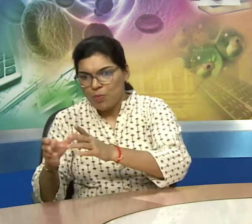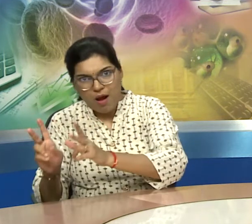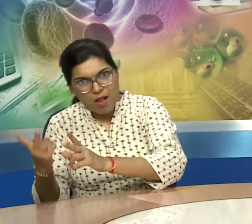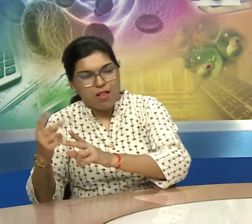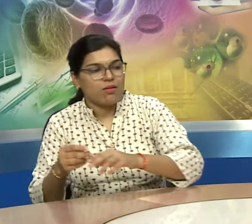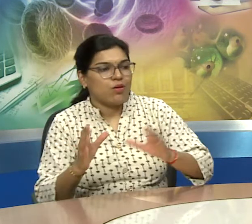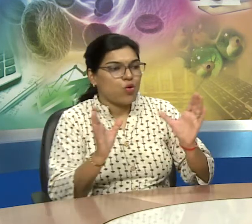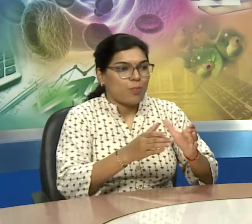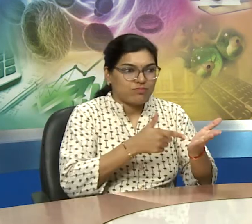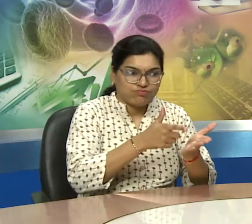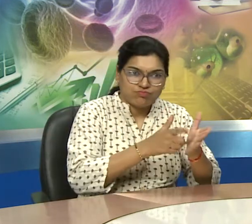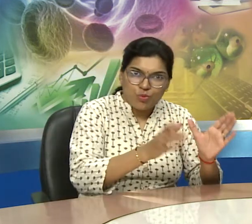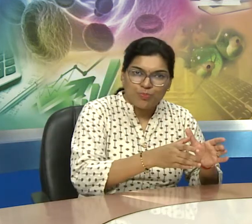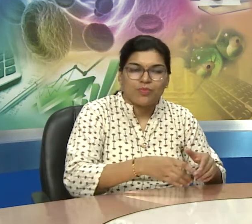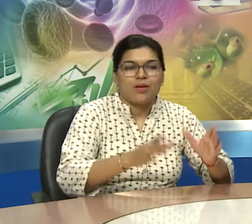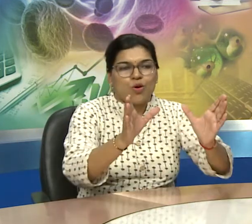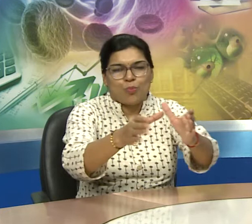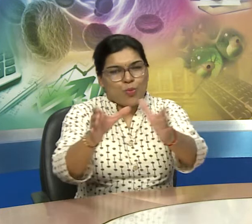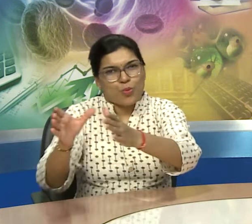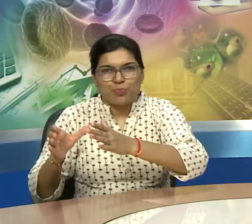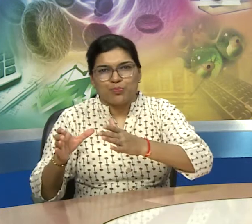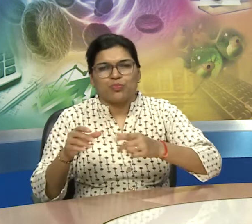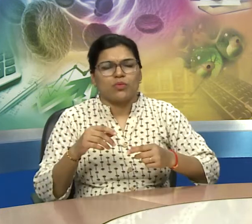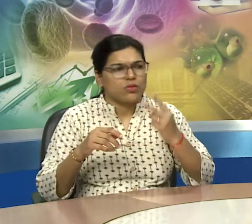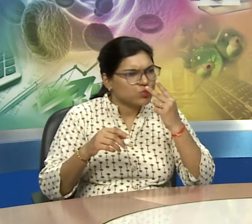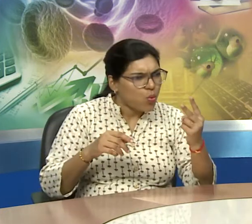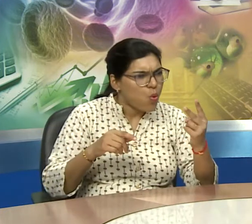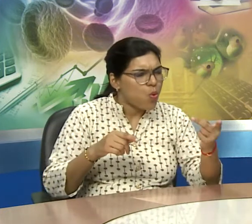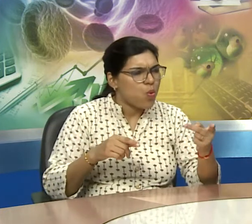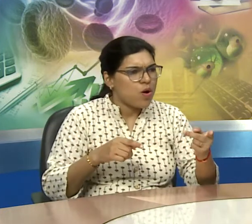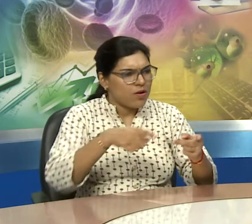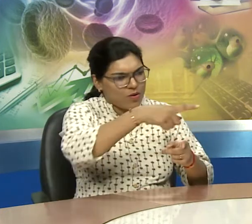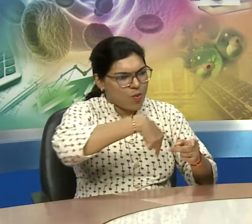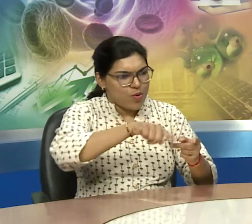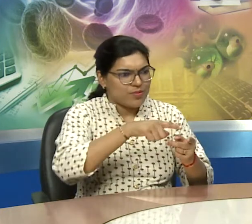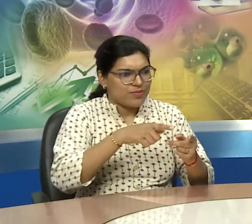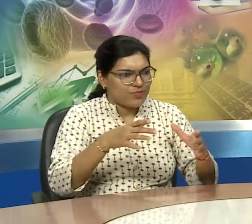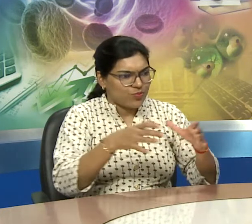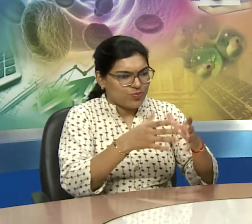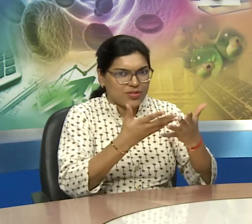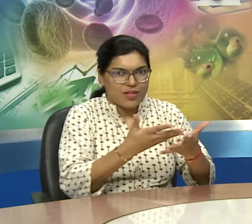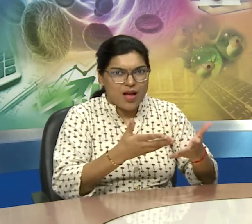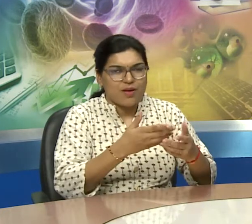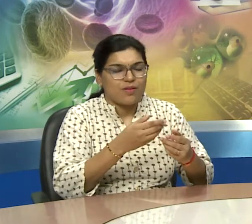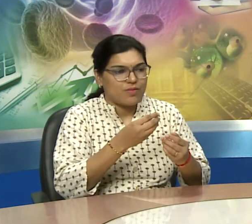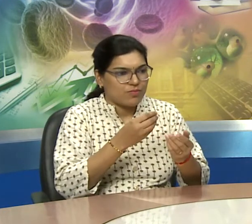Many people were doing different kinds of work, and whenever they need something, so they used to